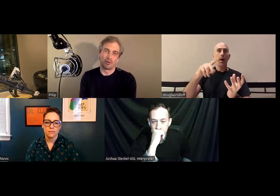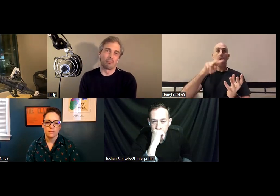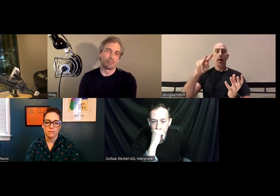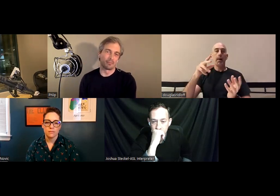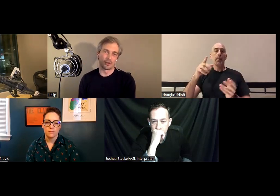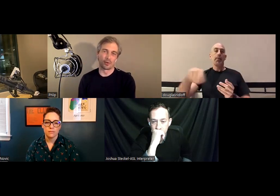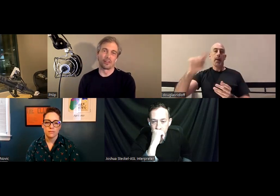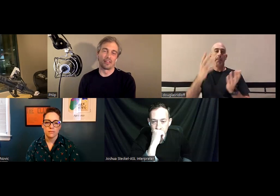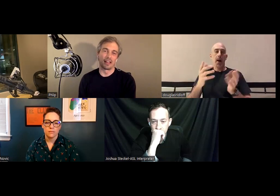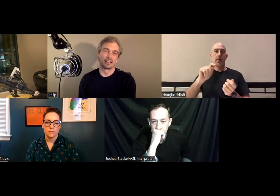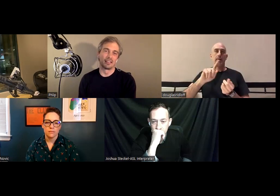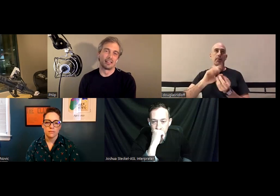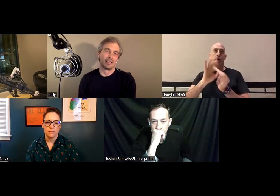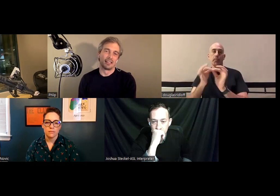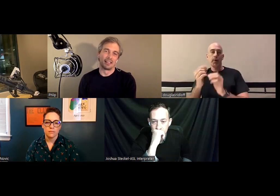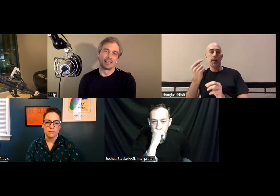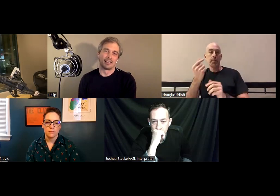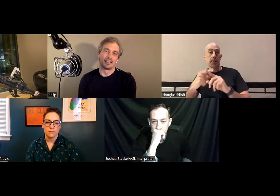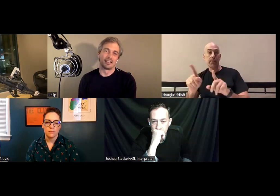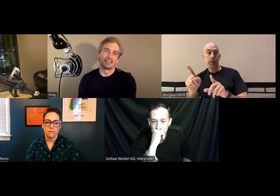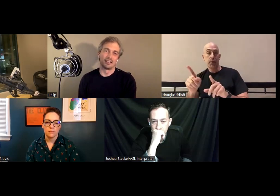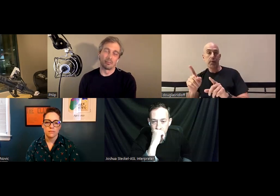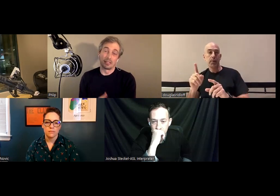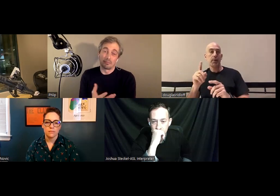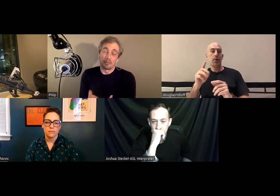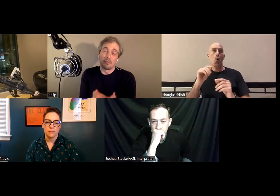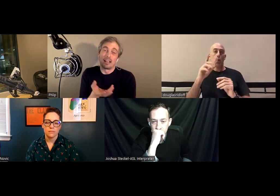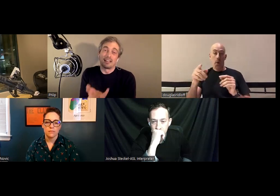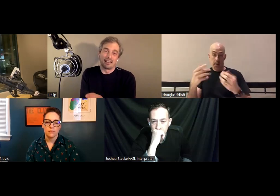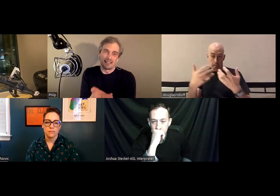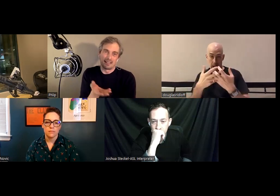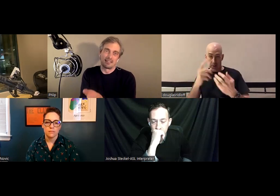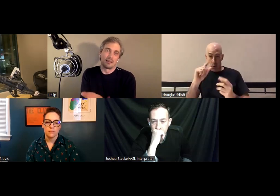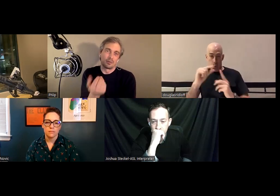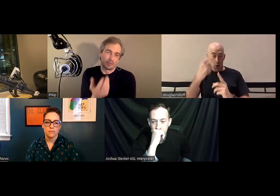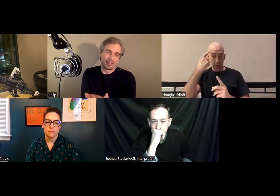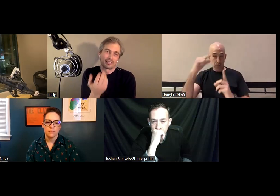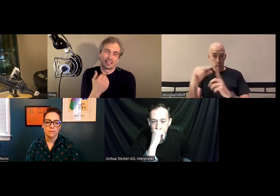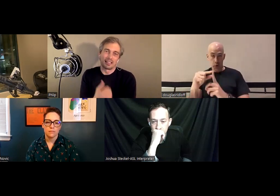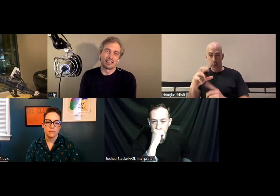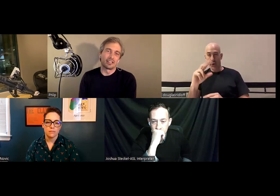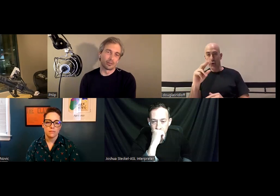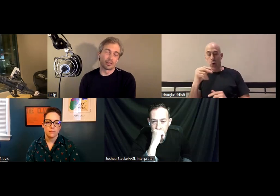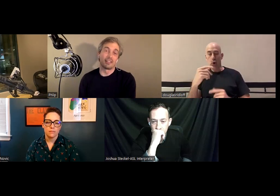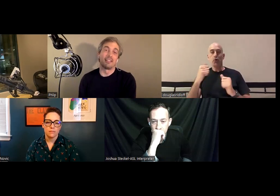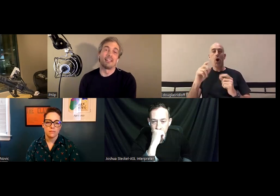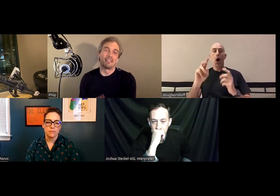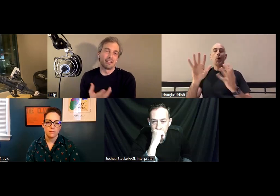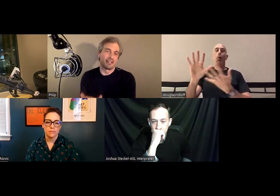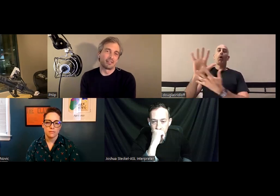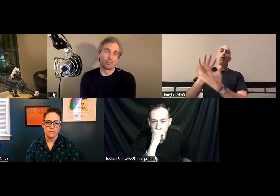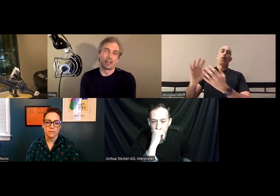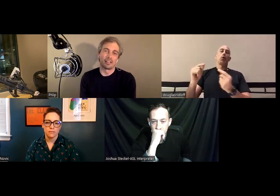the original poem, the core of that. And, you know, different people might, in absorbing that or taking it in, interpret